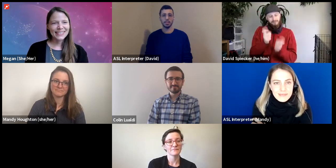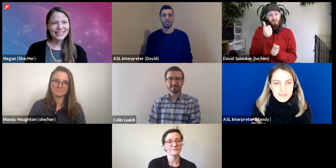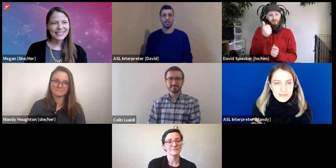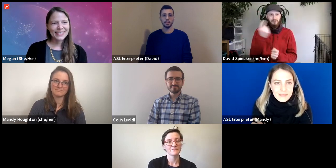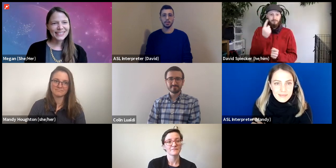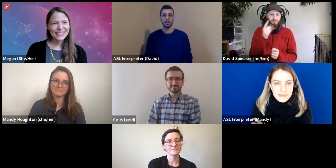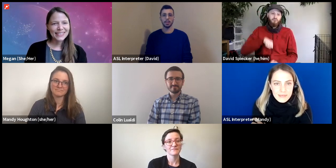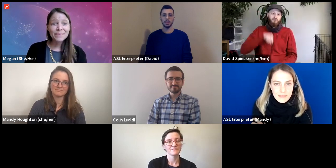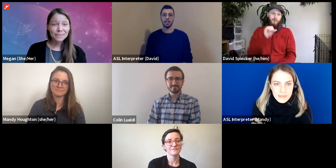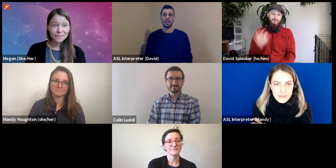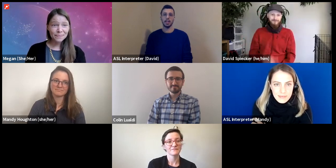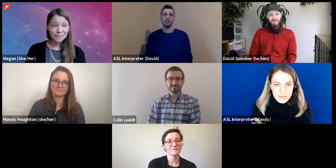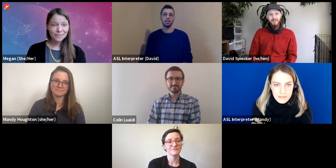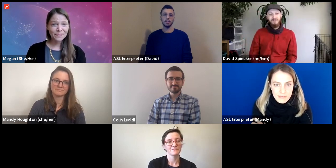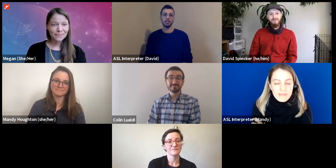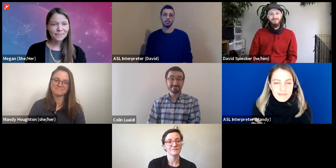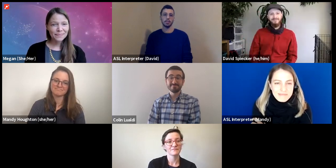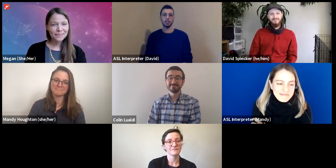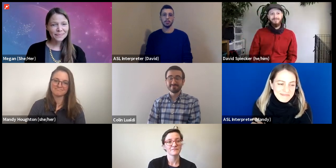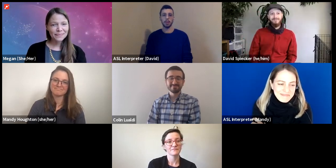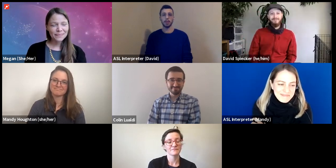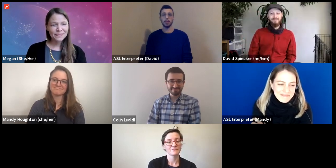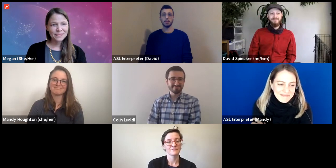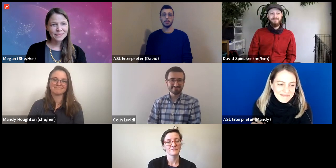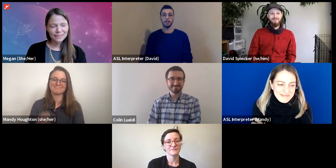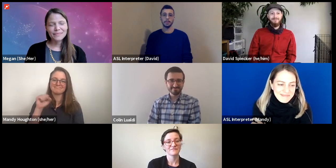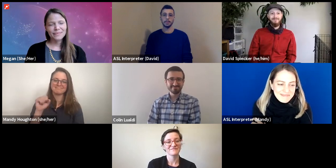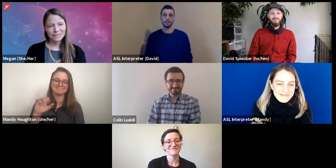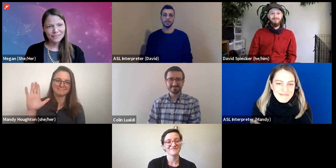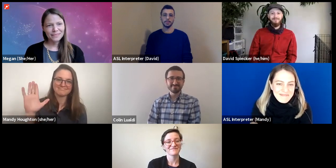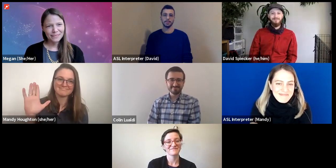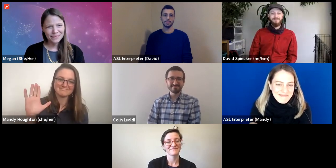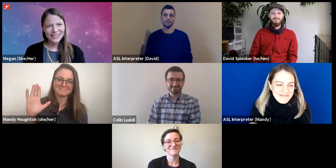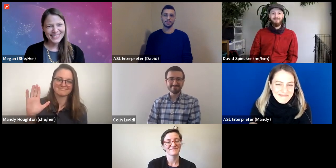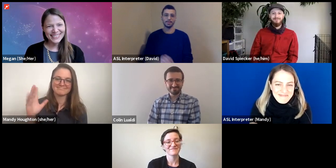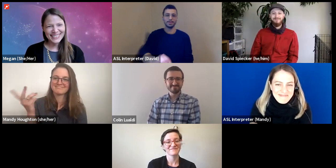still something to celebrate. And it gives yourself something to be proud of.